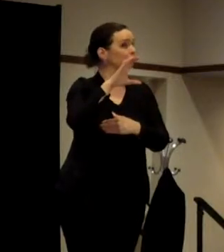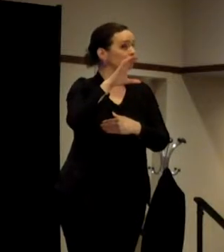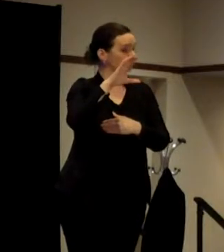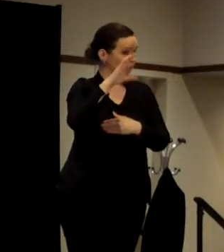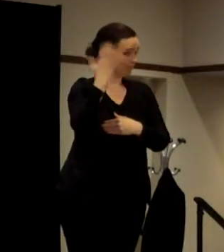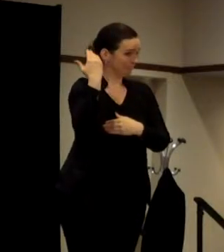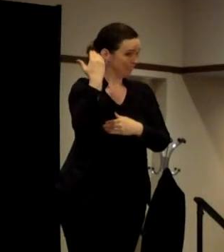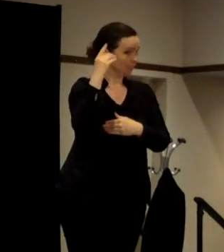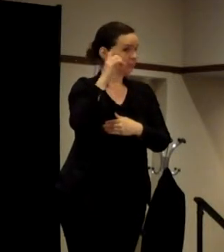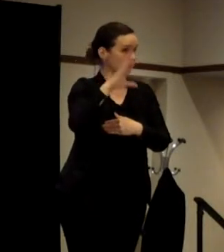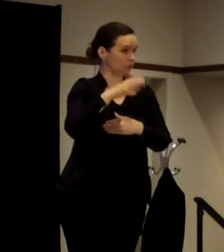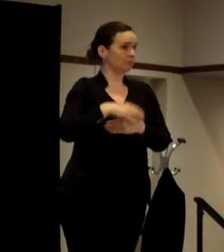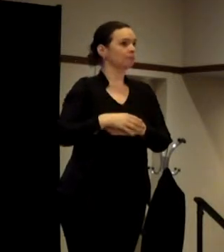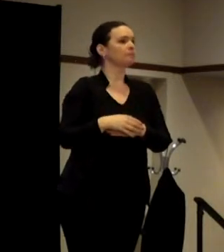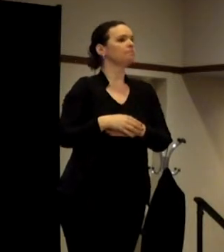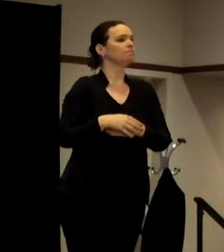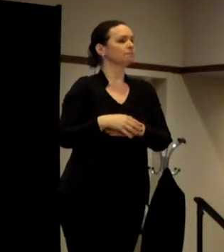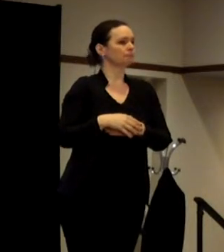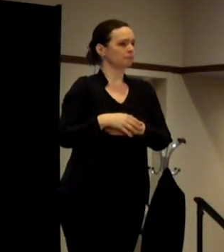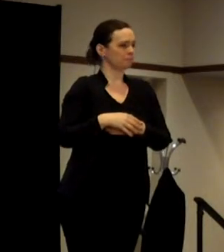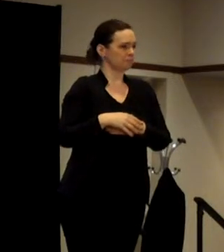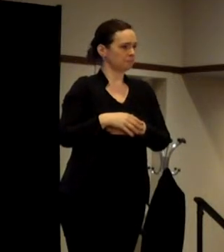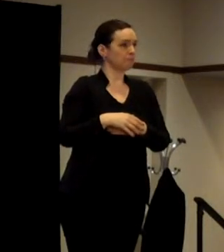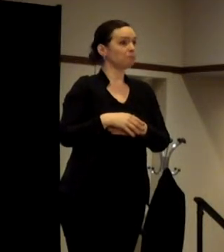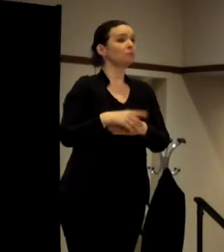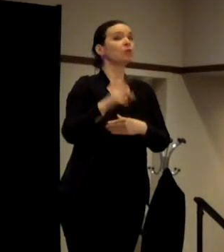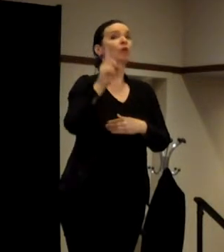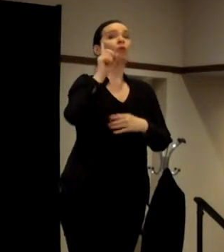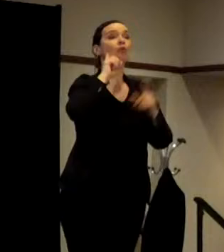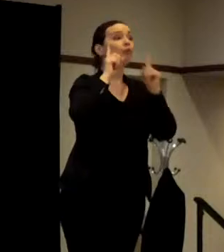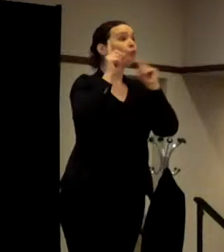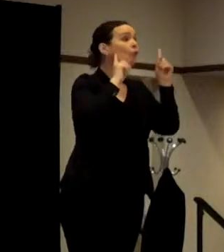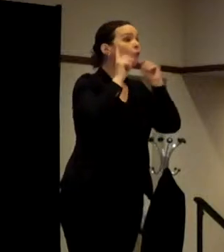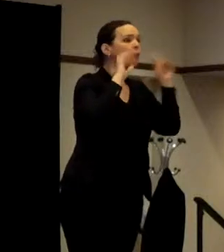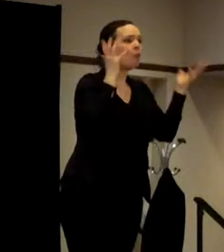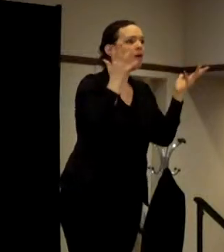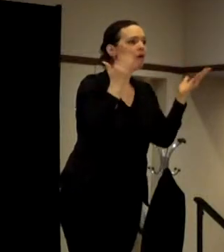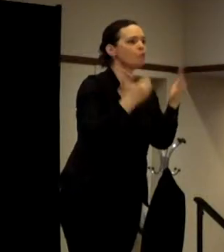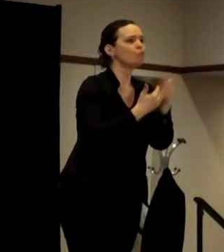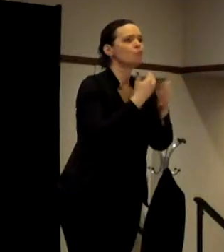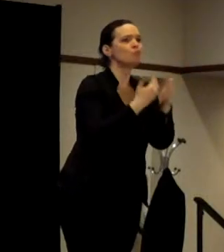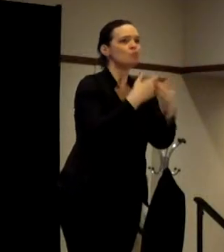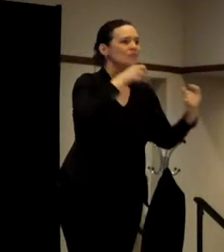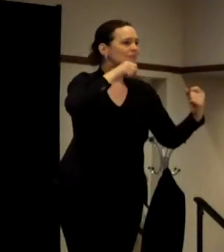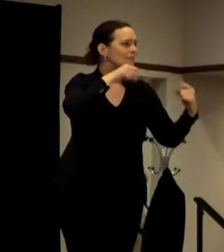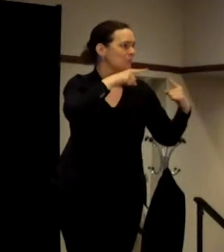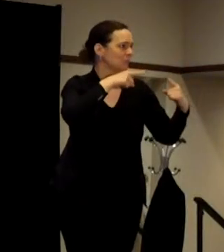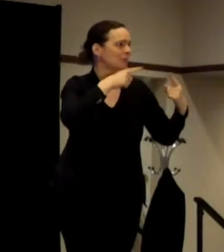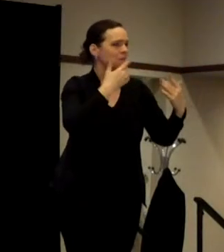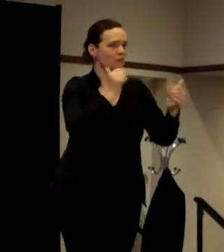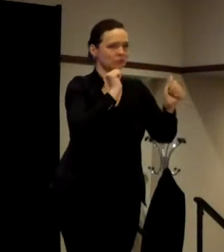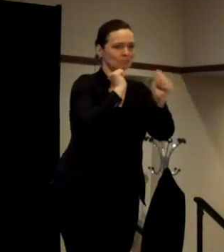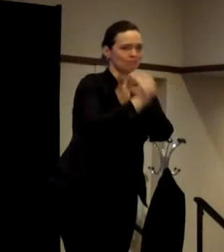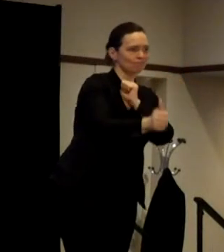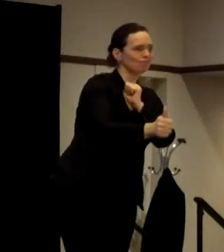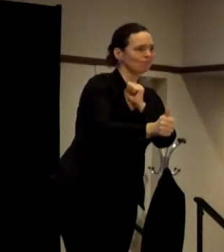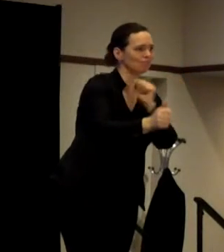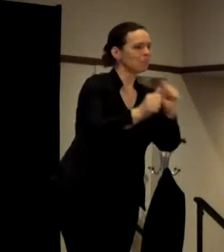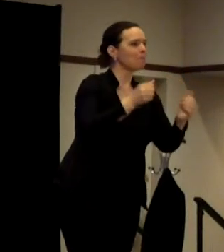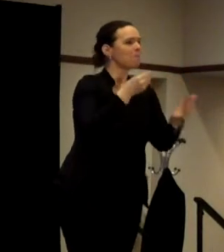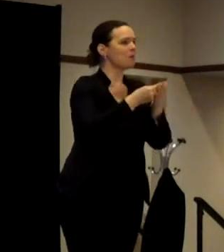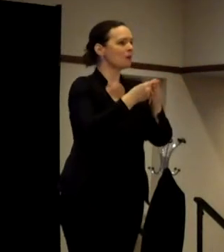stimulus plan may have more funding for that. So we know the need is great. We will have a